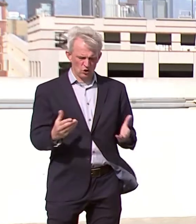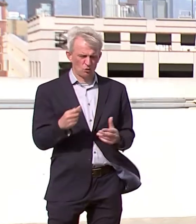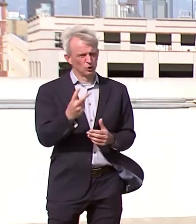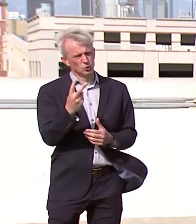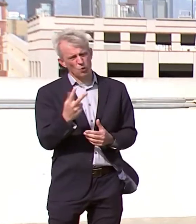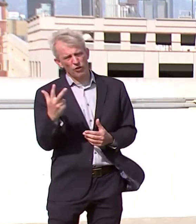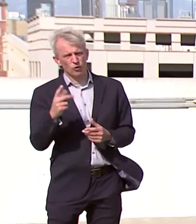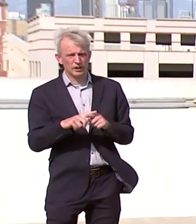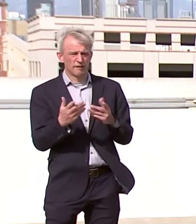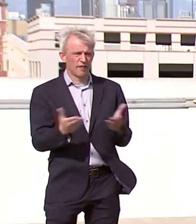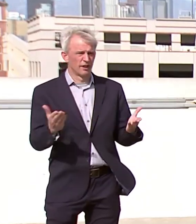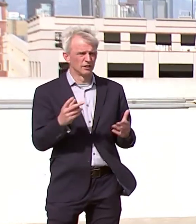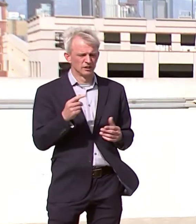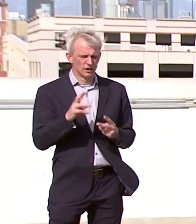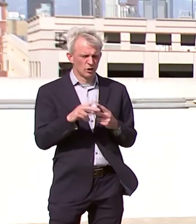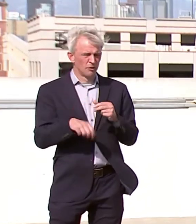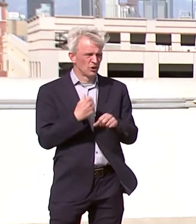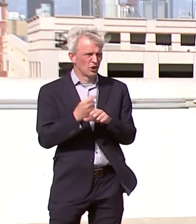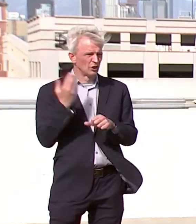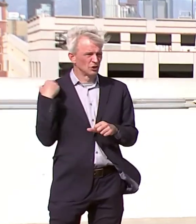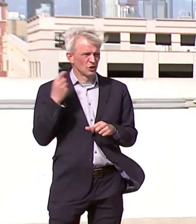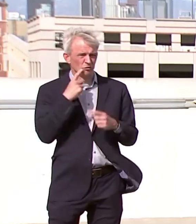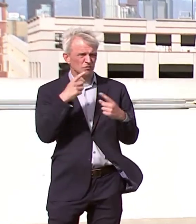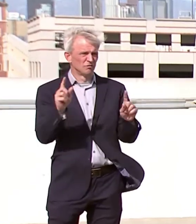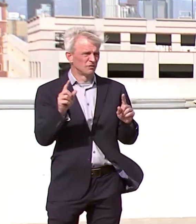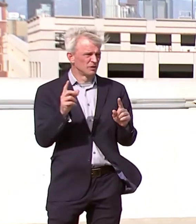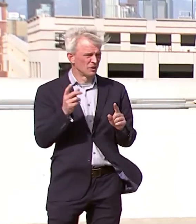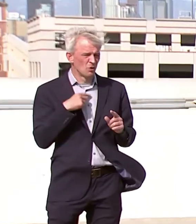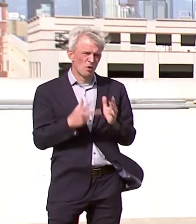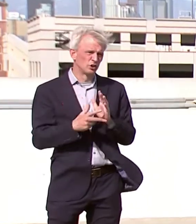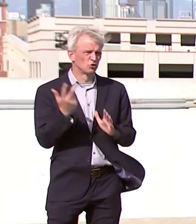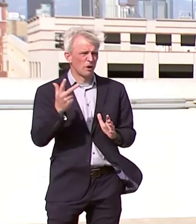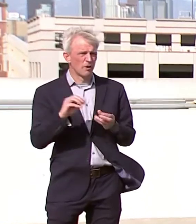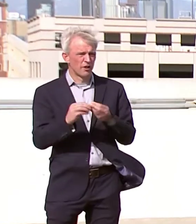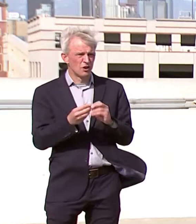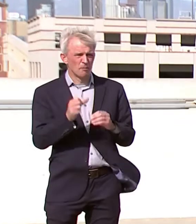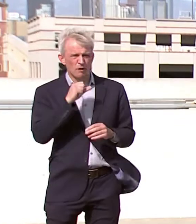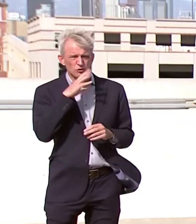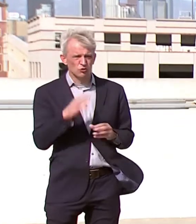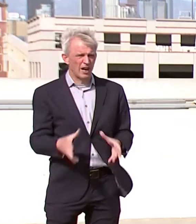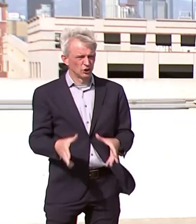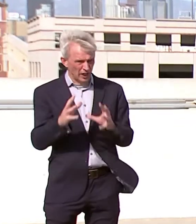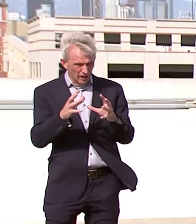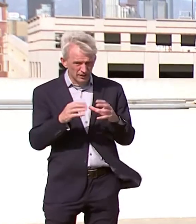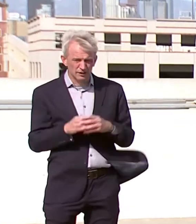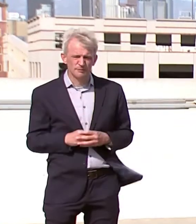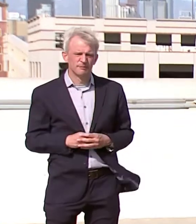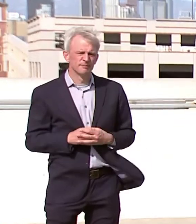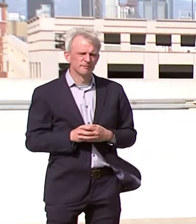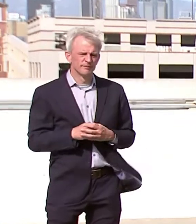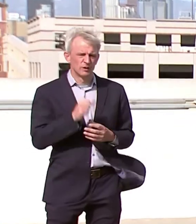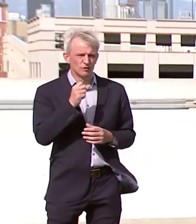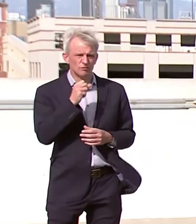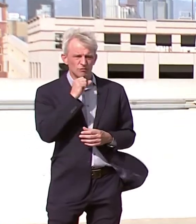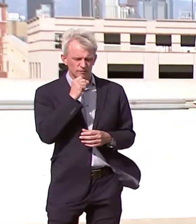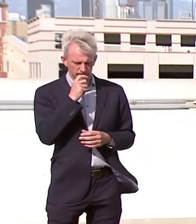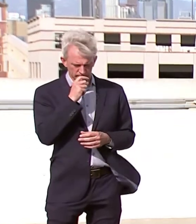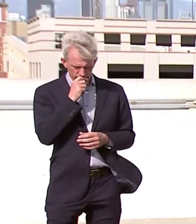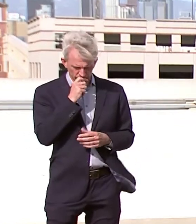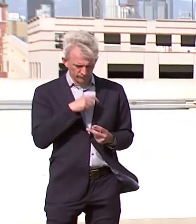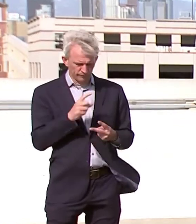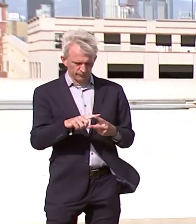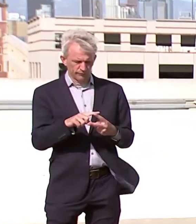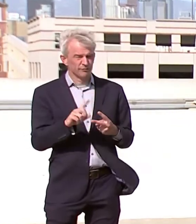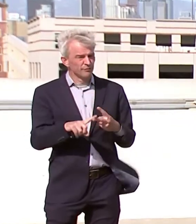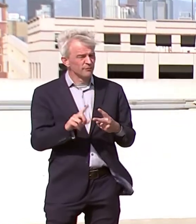One, which I announced a few years ago, we've more than tripled the number of trash cans that get regularly picked up and that are out there on the streets, public trash cans. Two is bringing